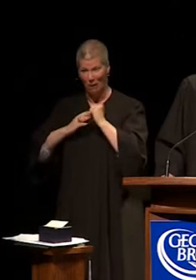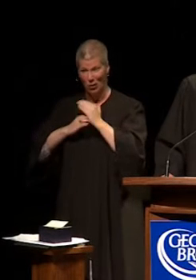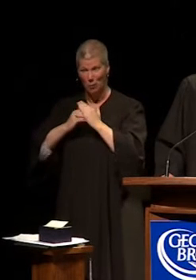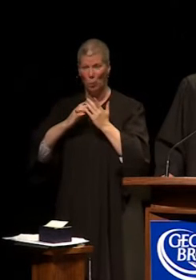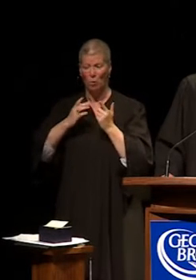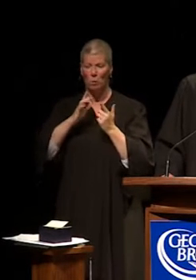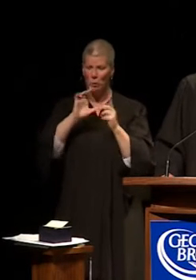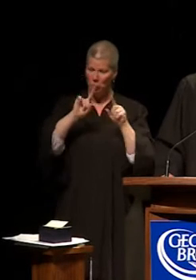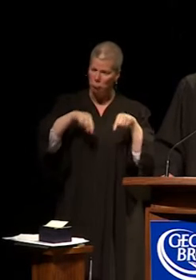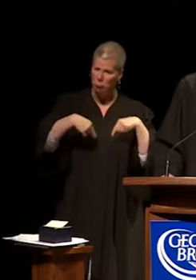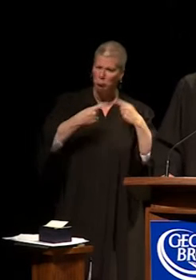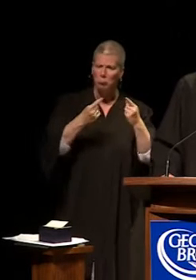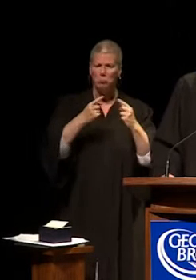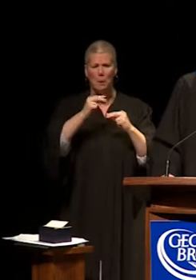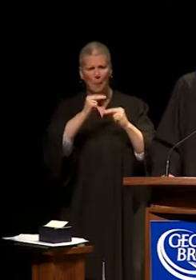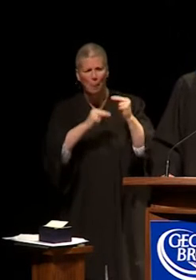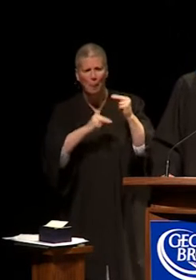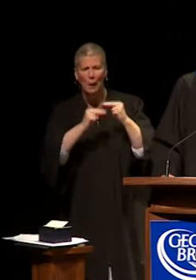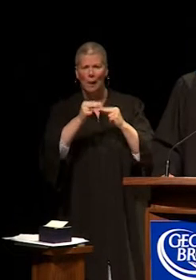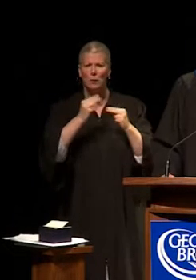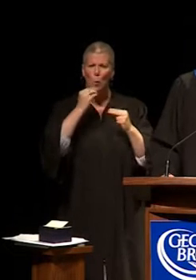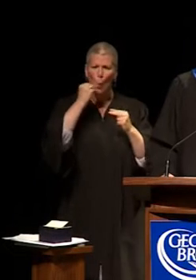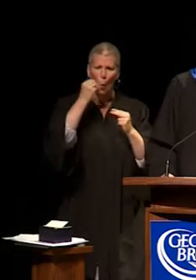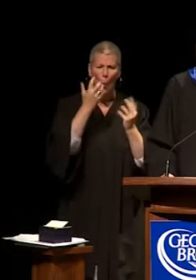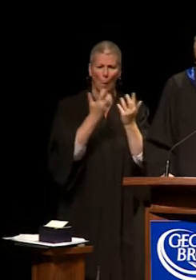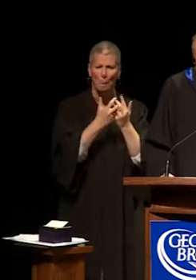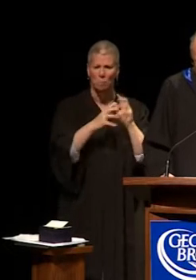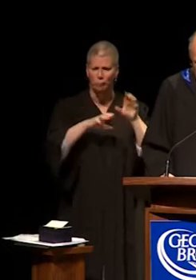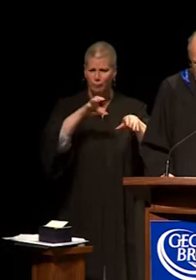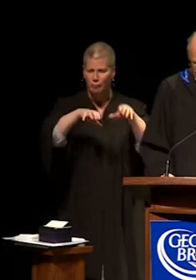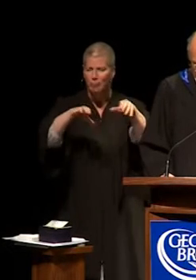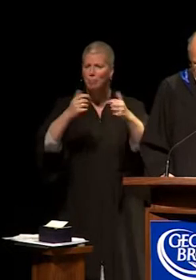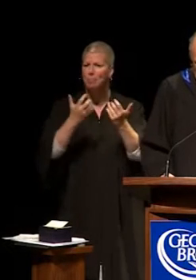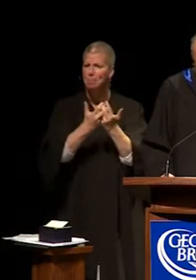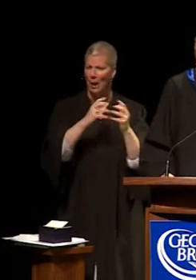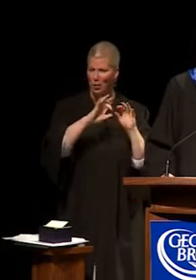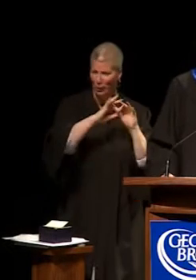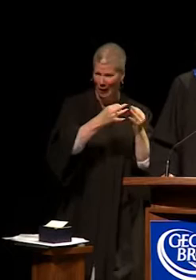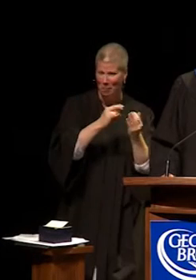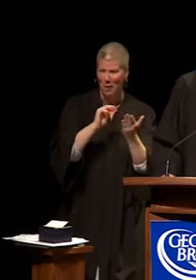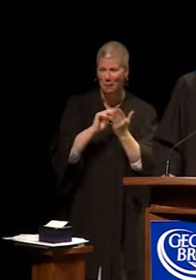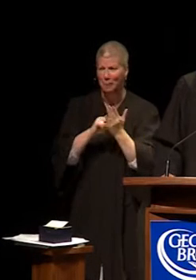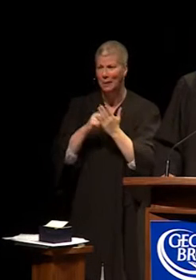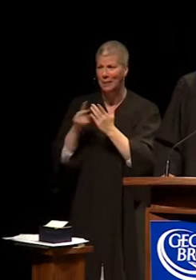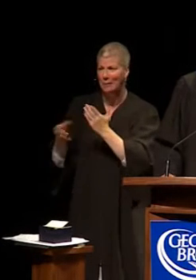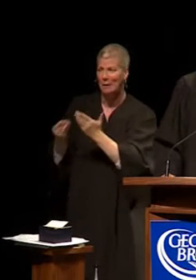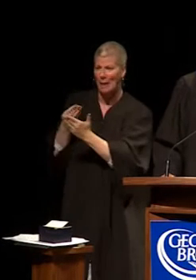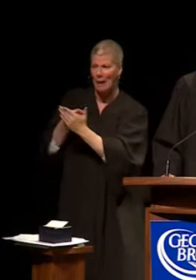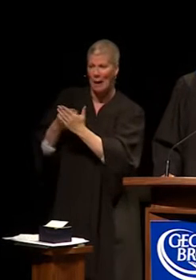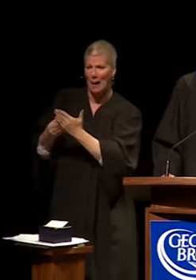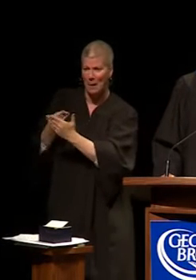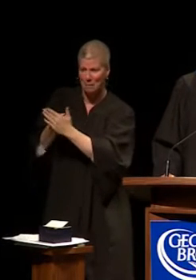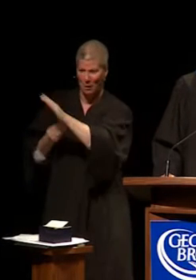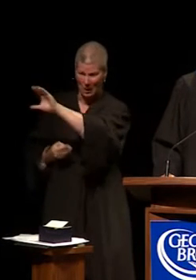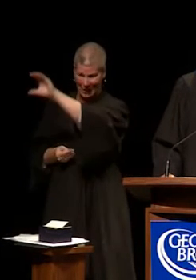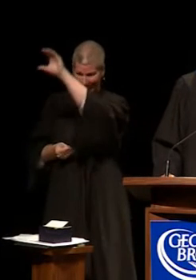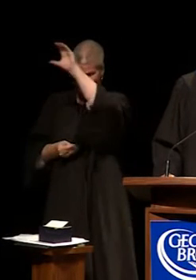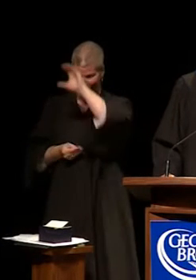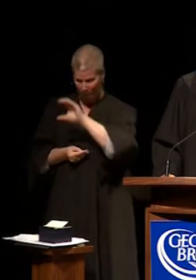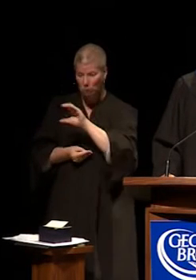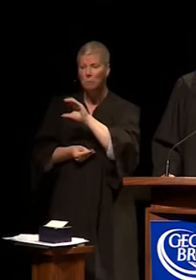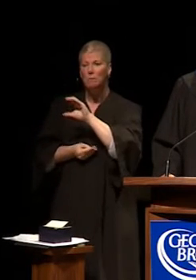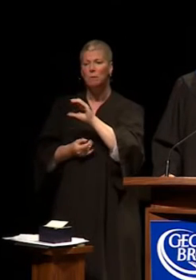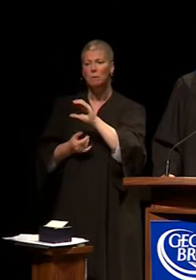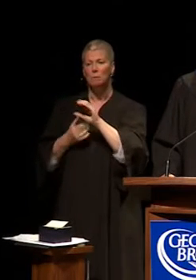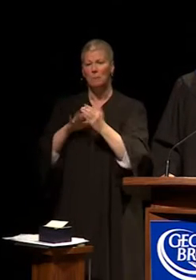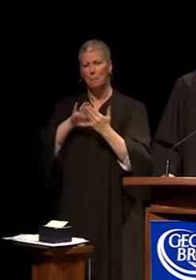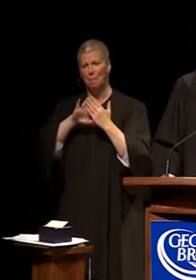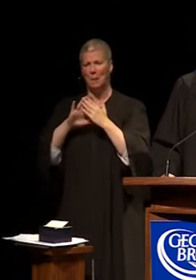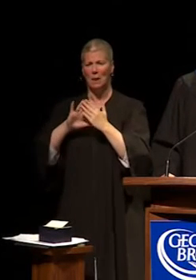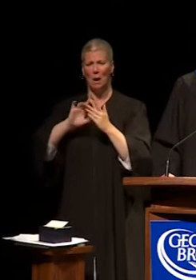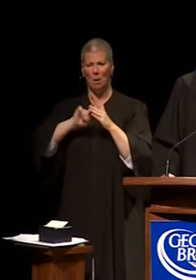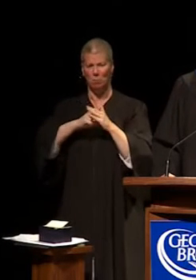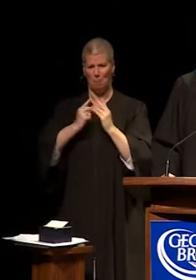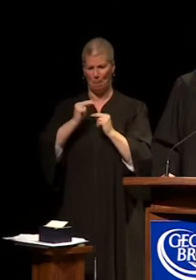homes. We had to expand our overhead and bring in talent to build large-scale high-rise